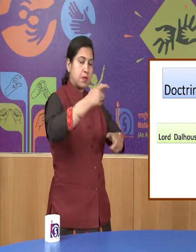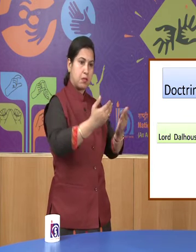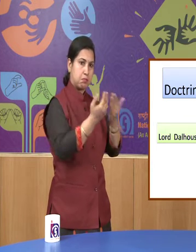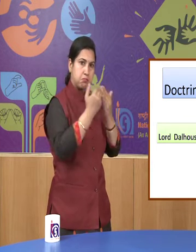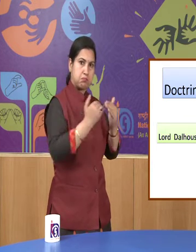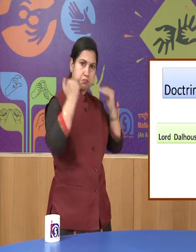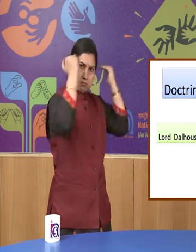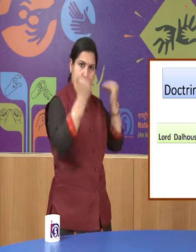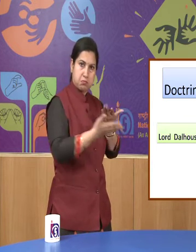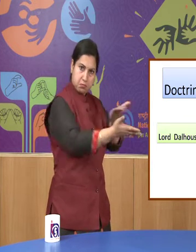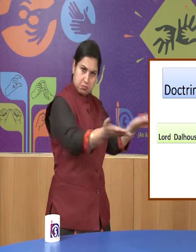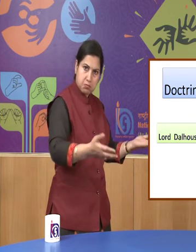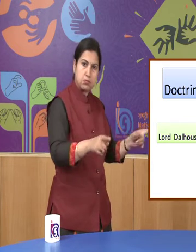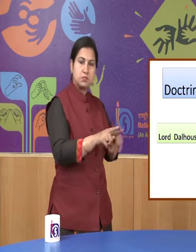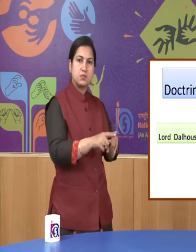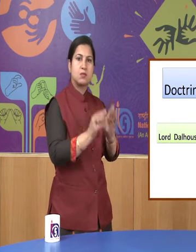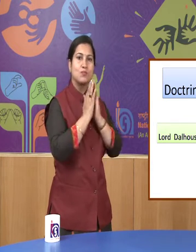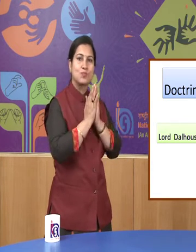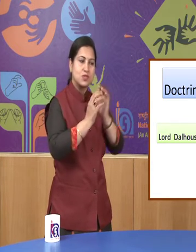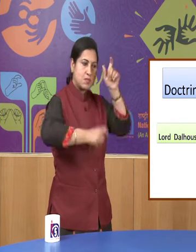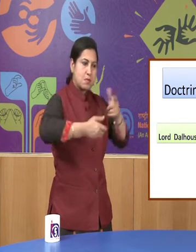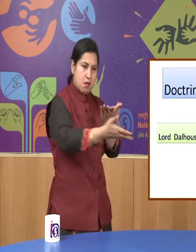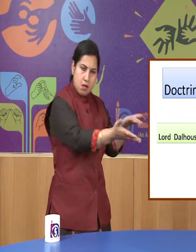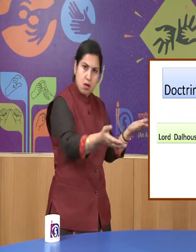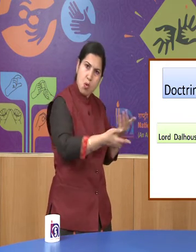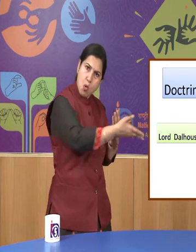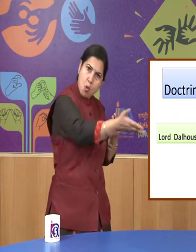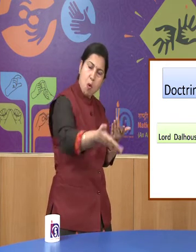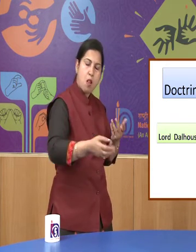scholars, priests, etc.